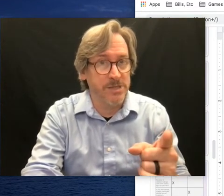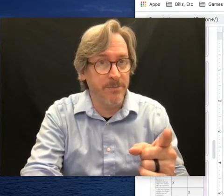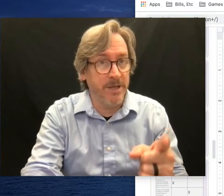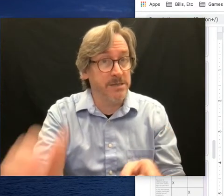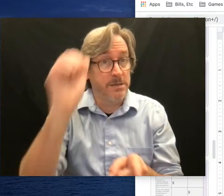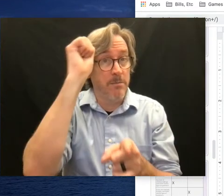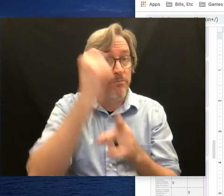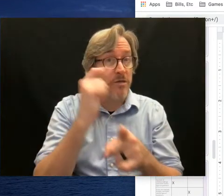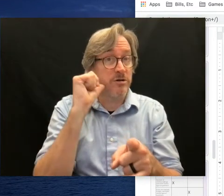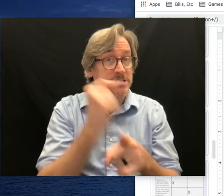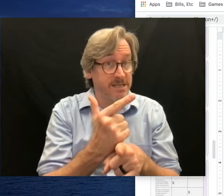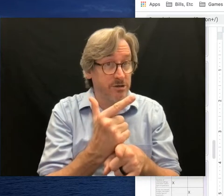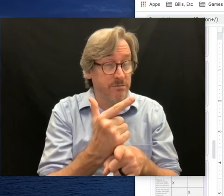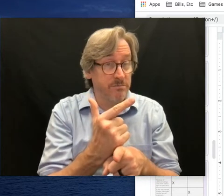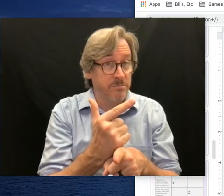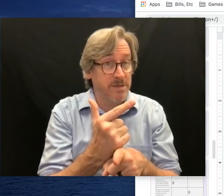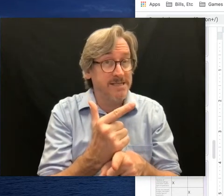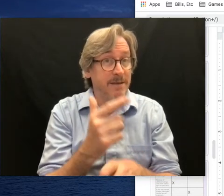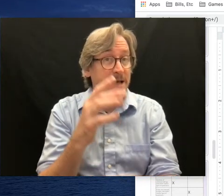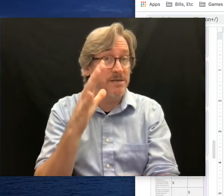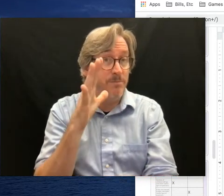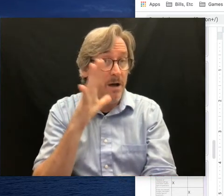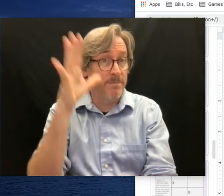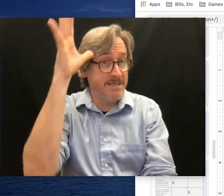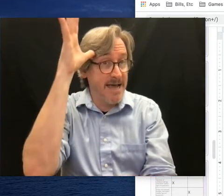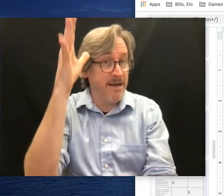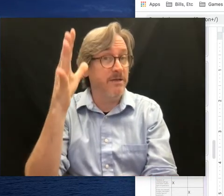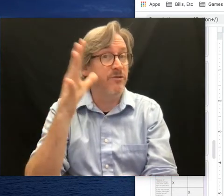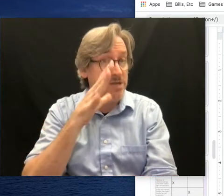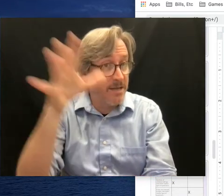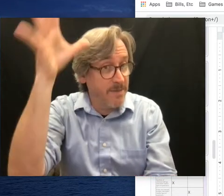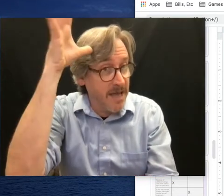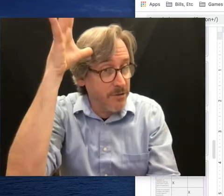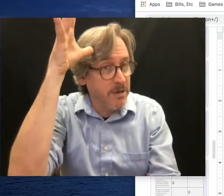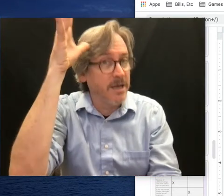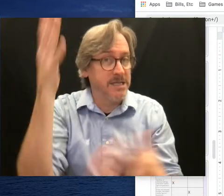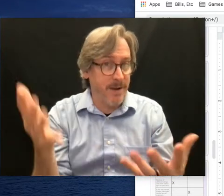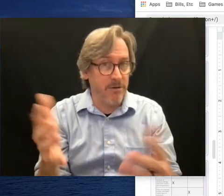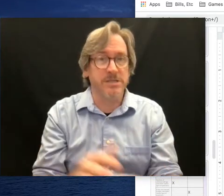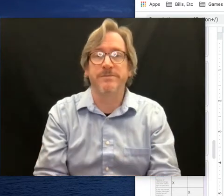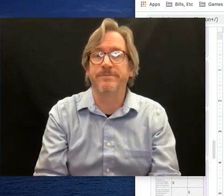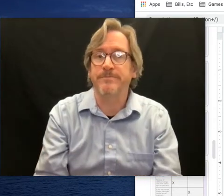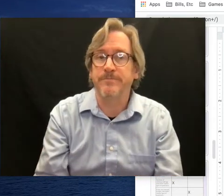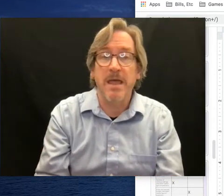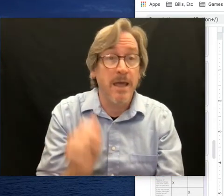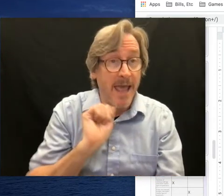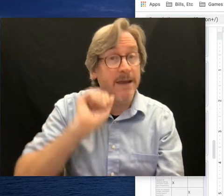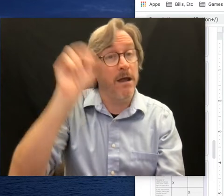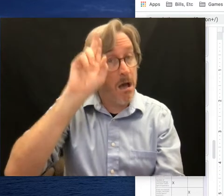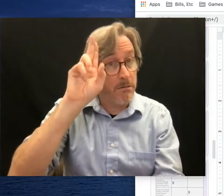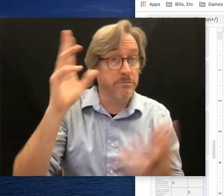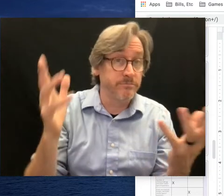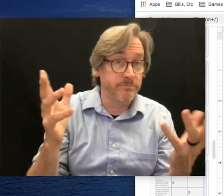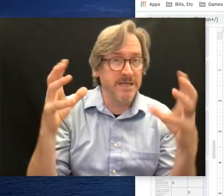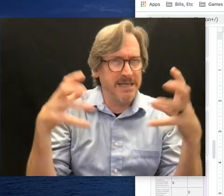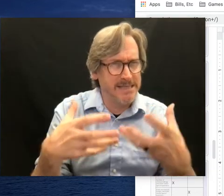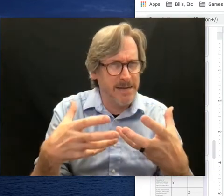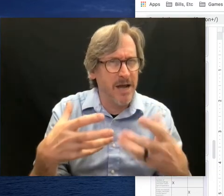So siblings, brother, sister. Same as mom, dad. If you sign them together, it's parents. Aunt,